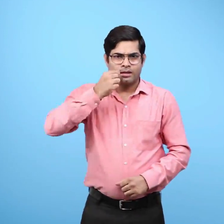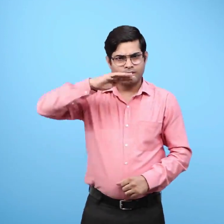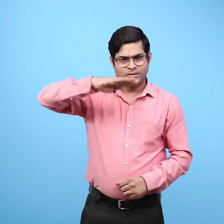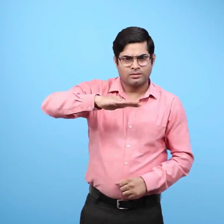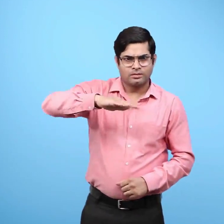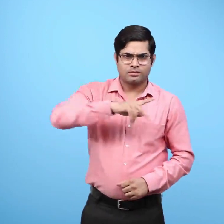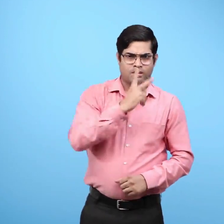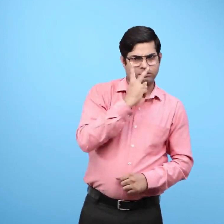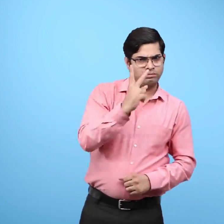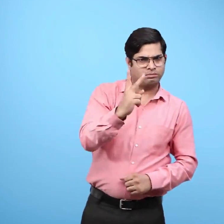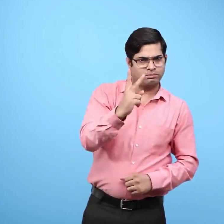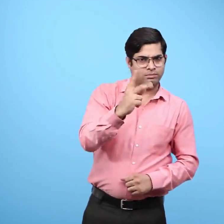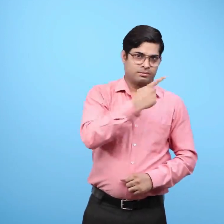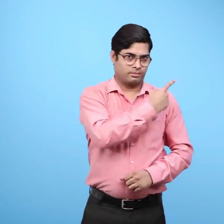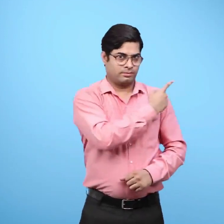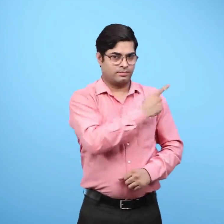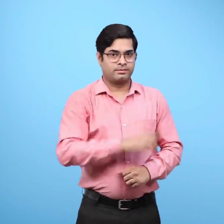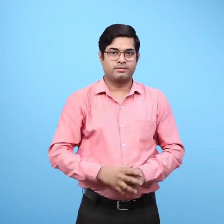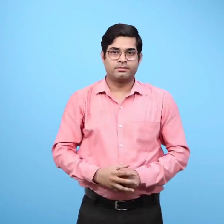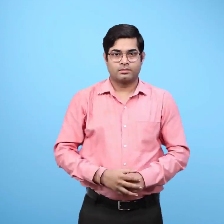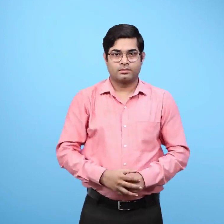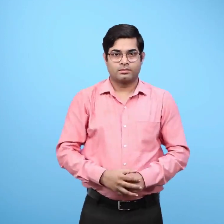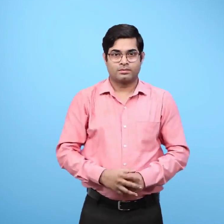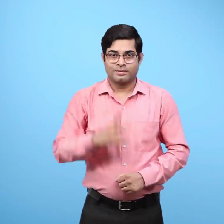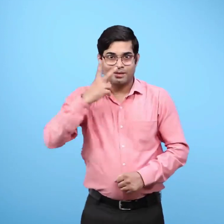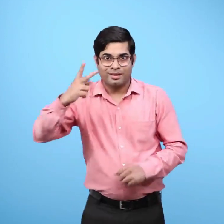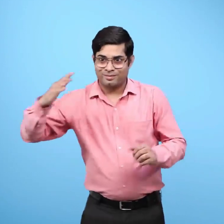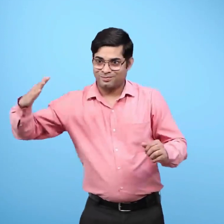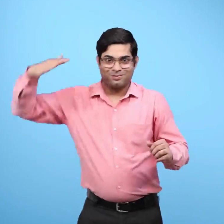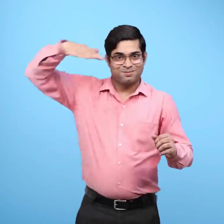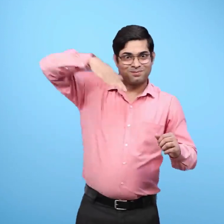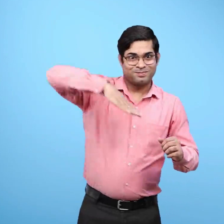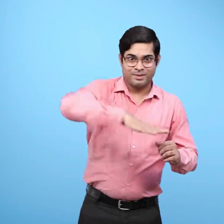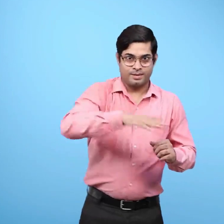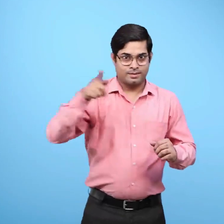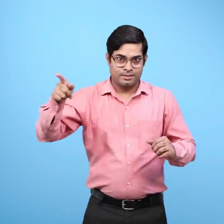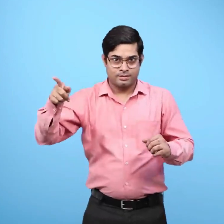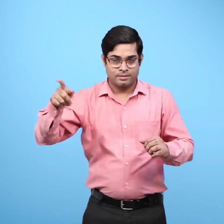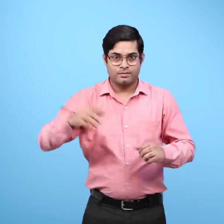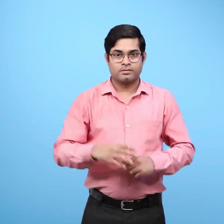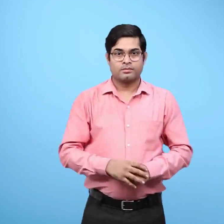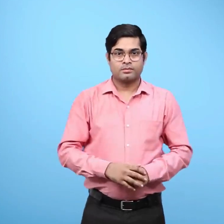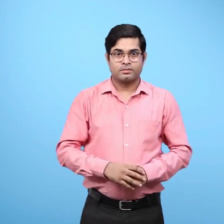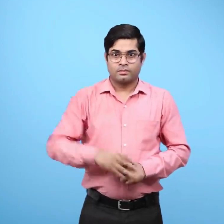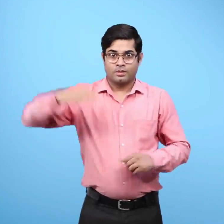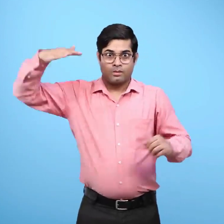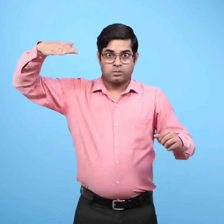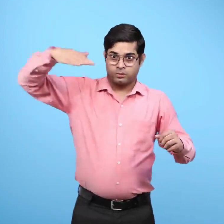And a boy is seen looking at them. These are 2 slides in a park.